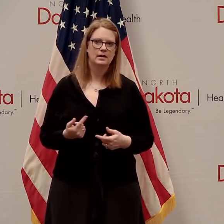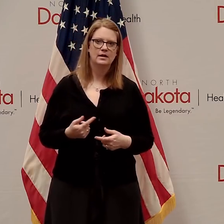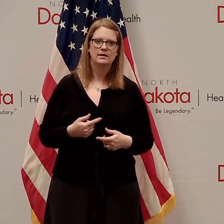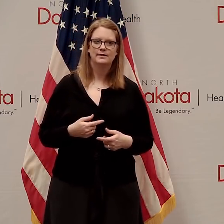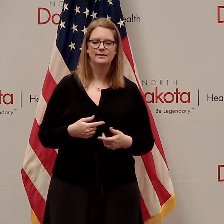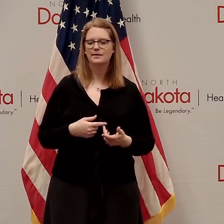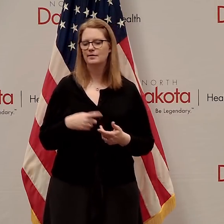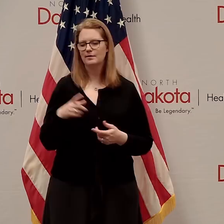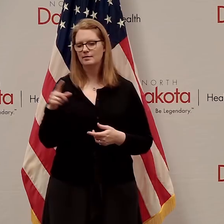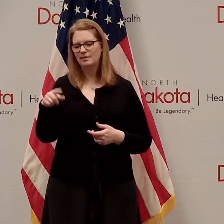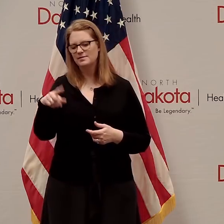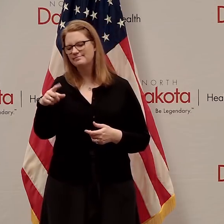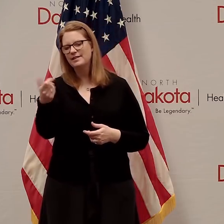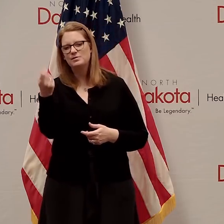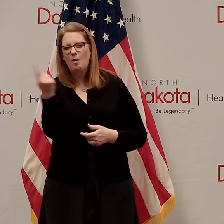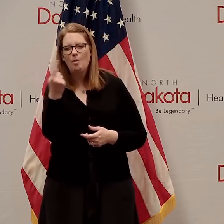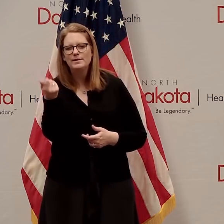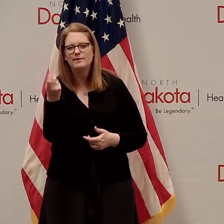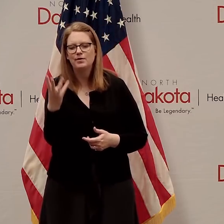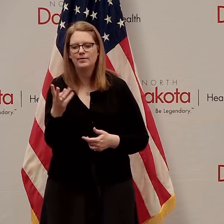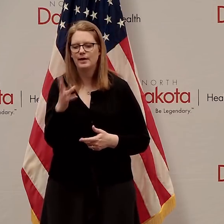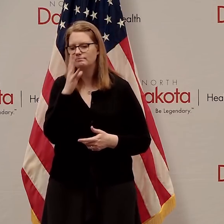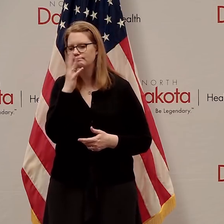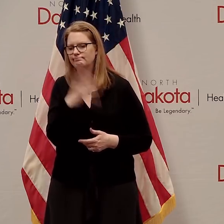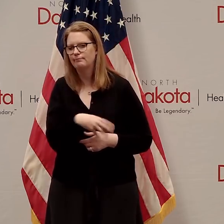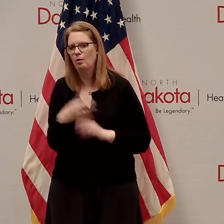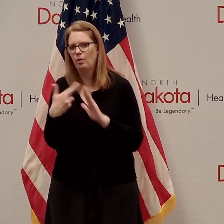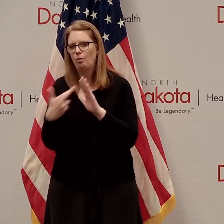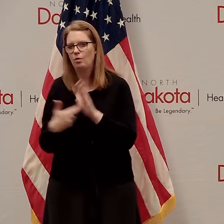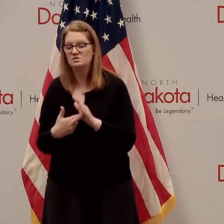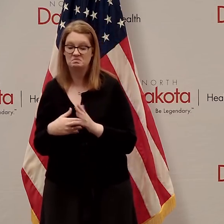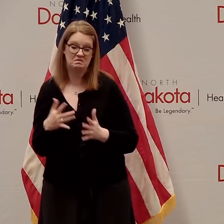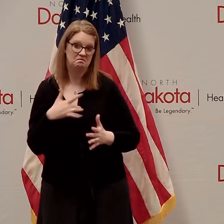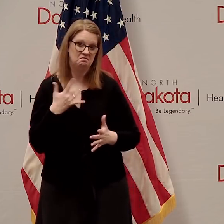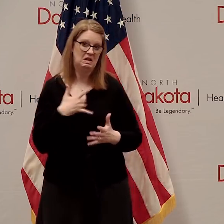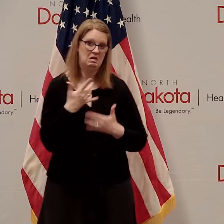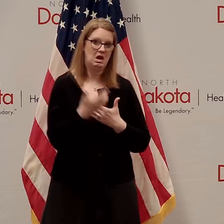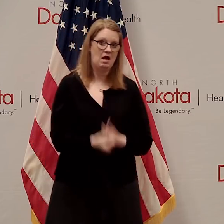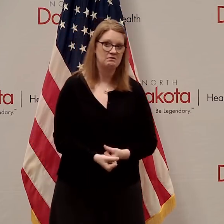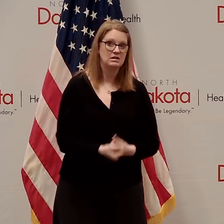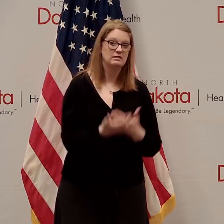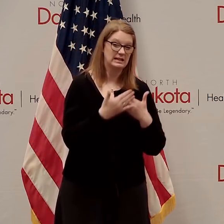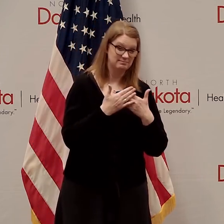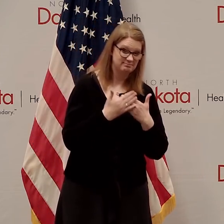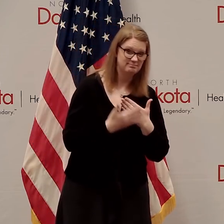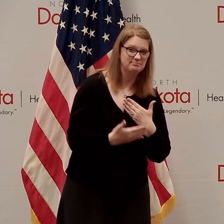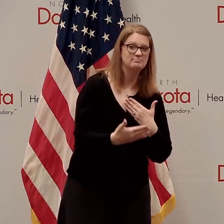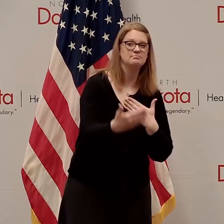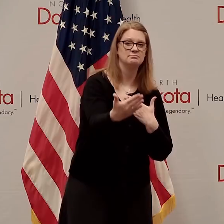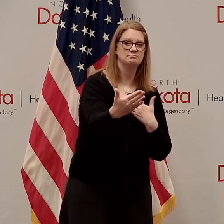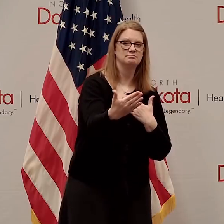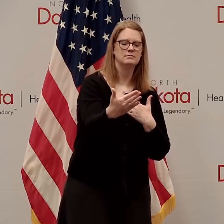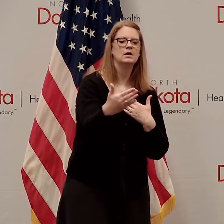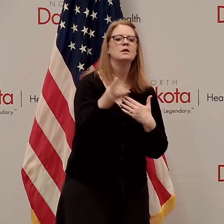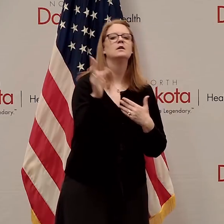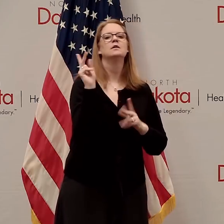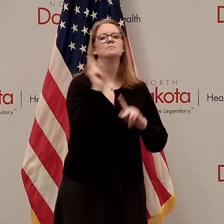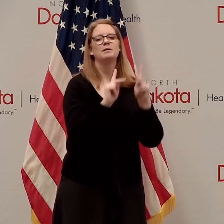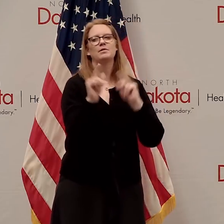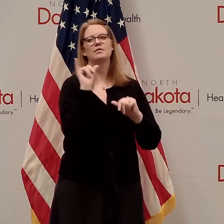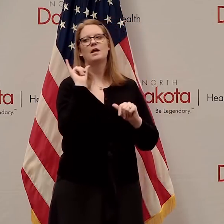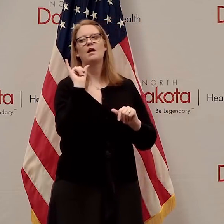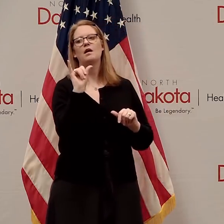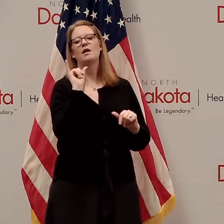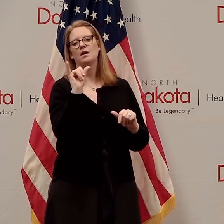following the rules, but we'll be confident that going forward that people will understand what we're trying to do, the why behind what we're doing, and the why